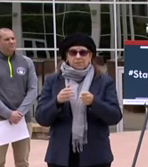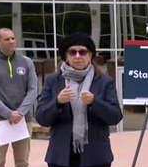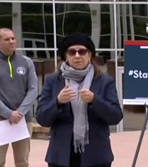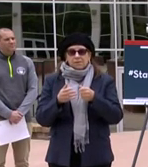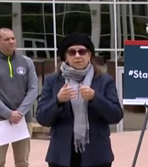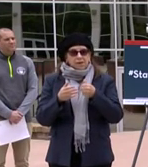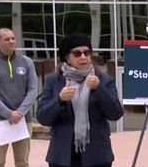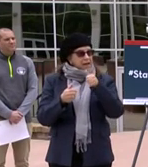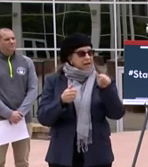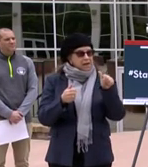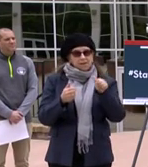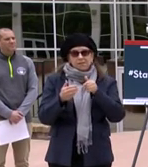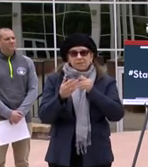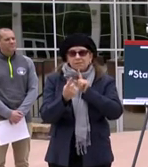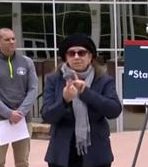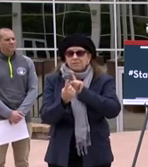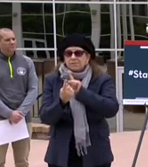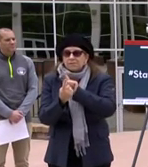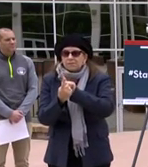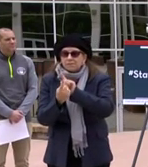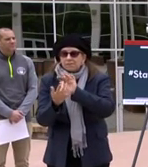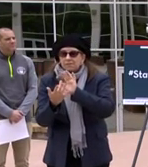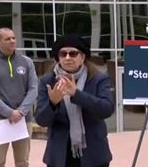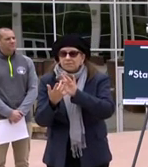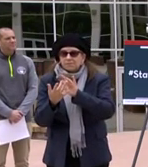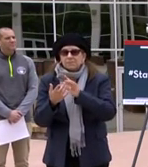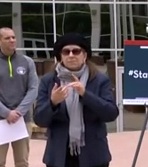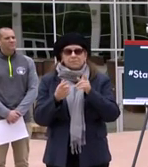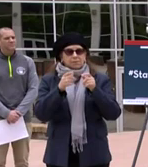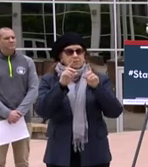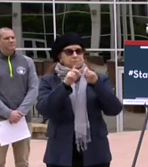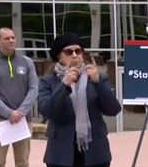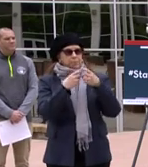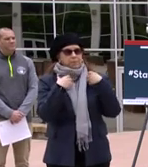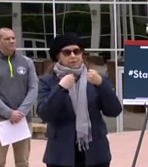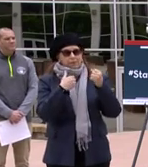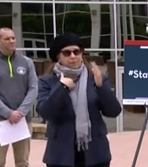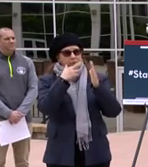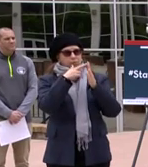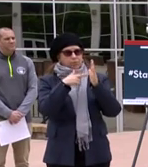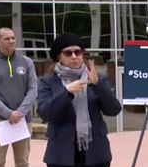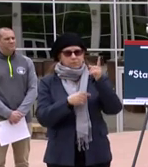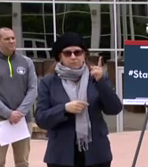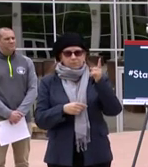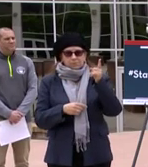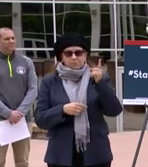Health guidelines. There's a cleaning protocol also put in place.